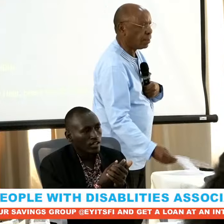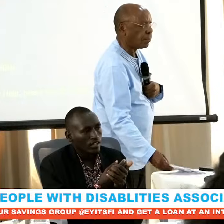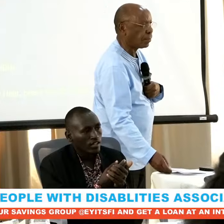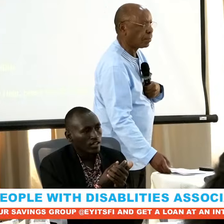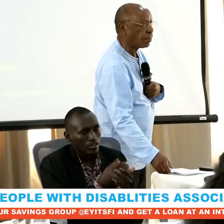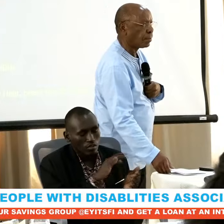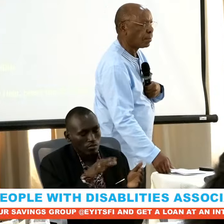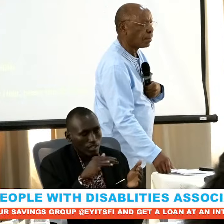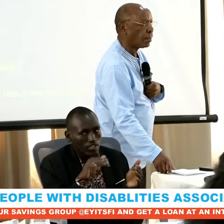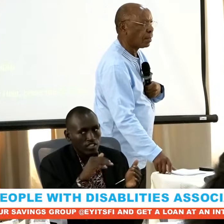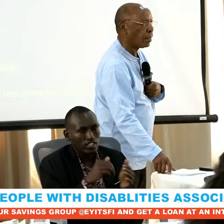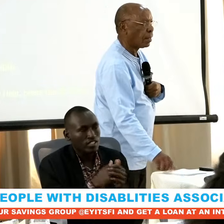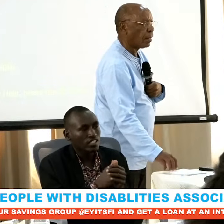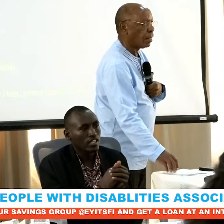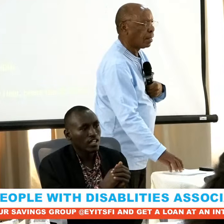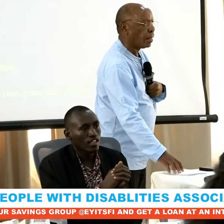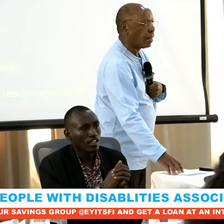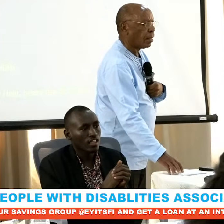occupying.